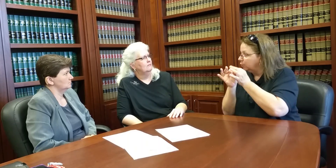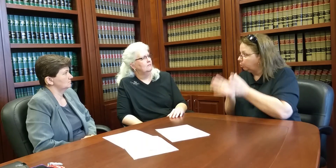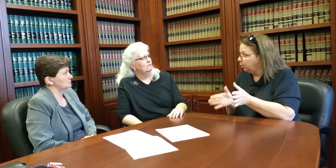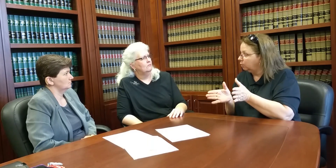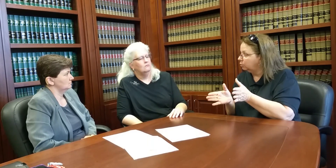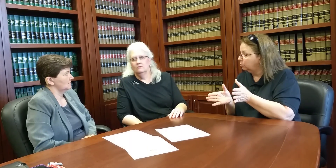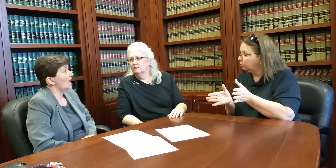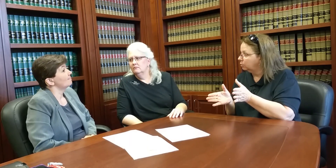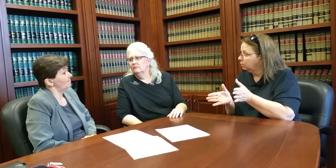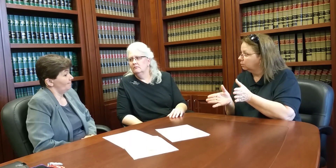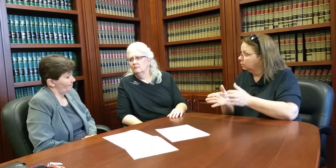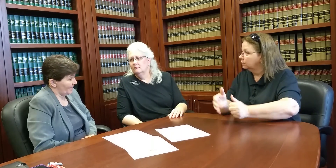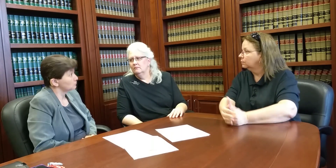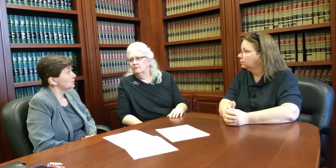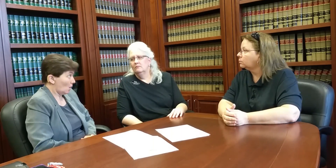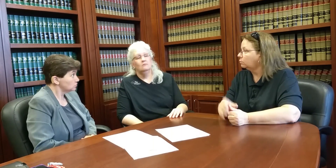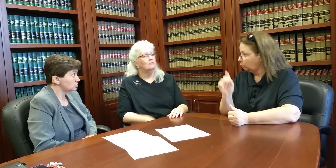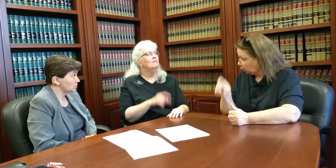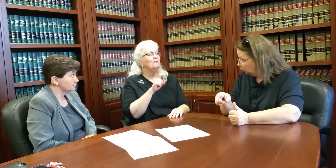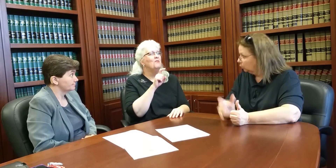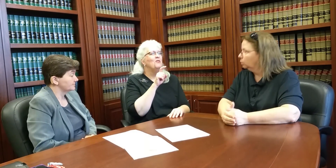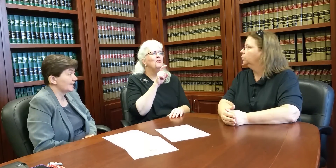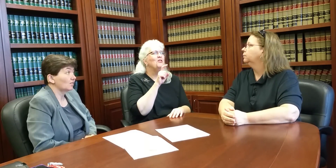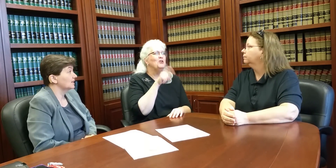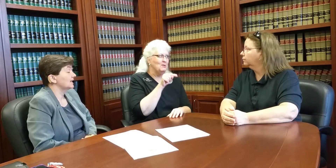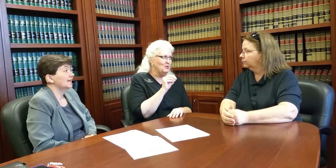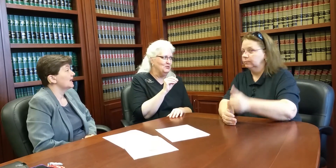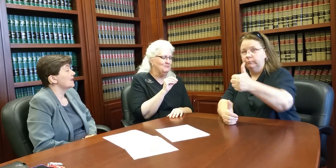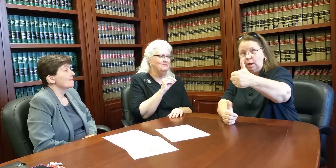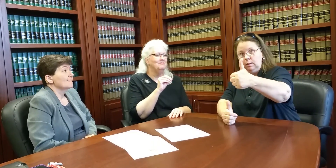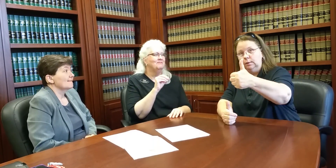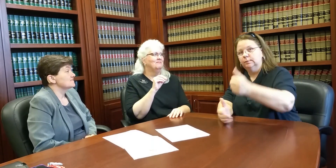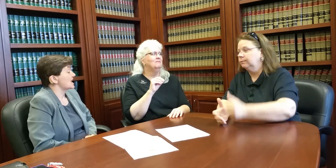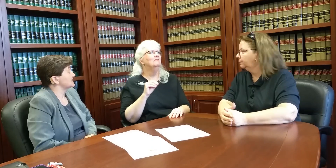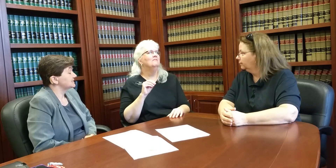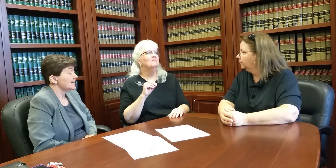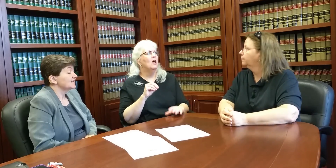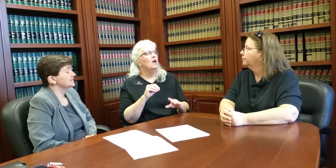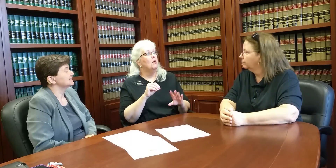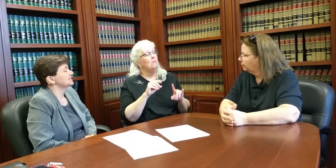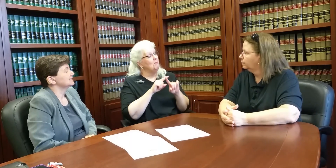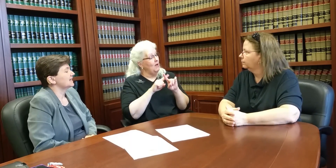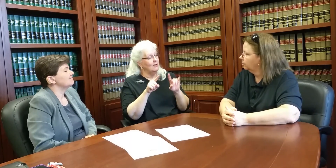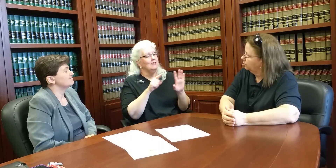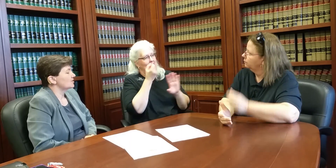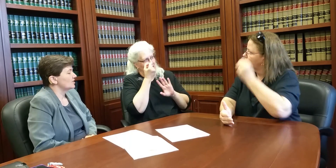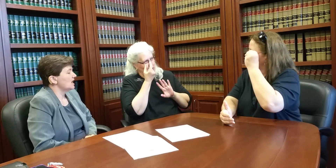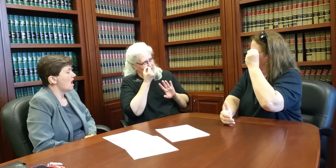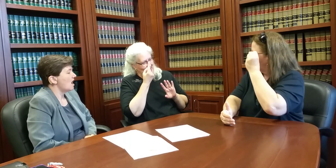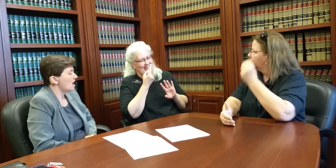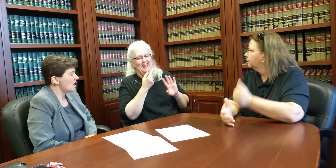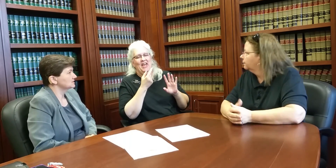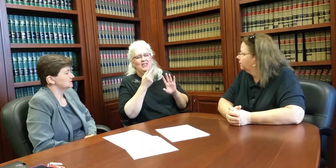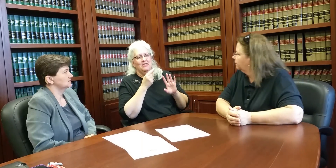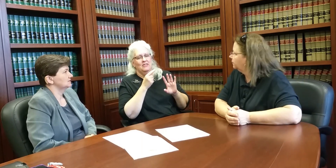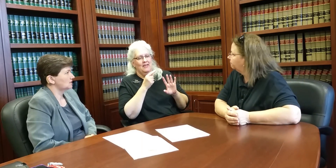the privilege. They're supposed to. Now, like I said, it is a very hot